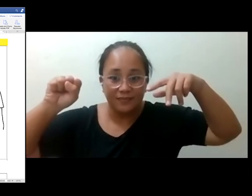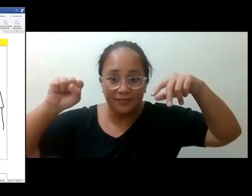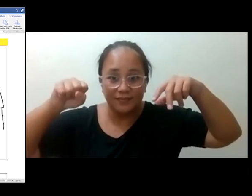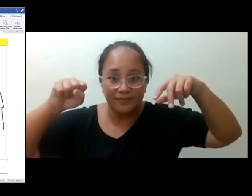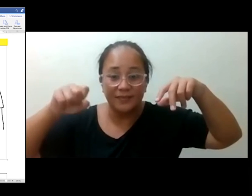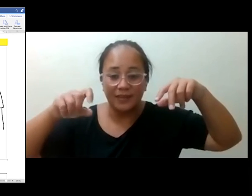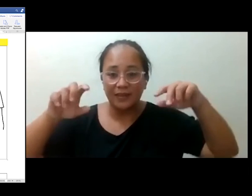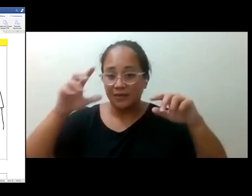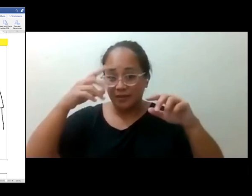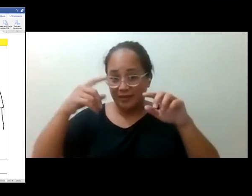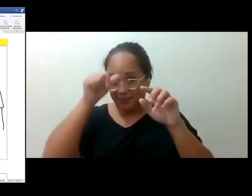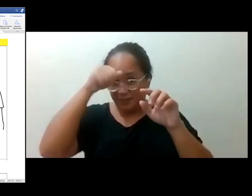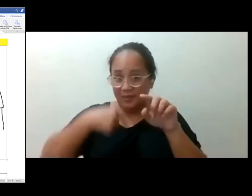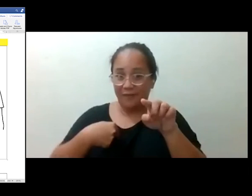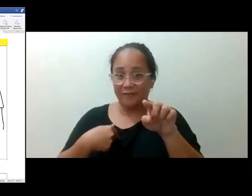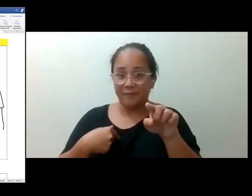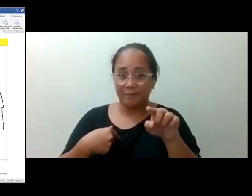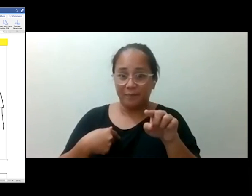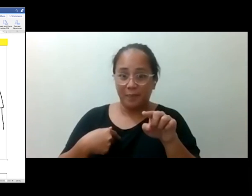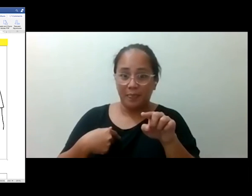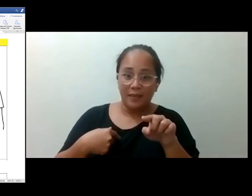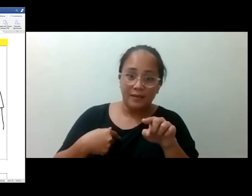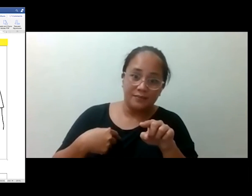Yeah, so you have